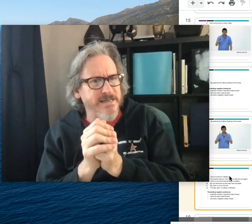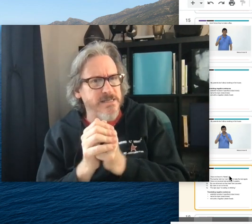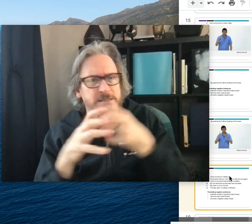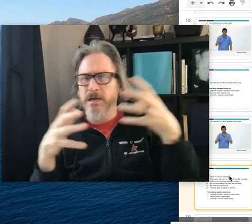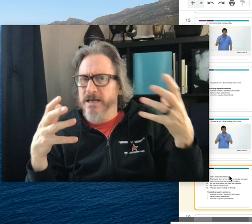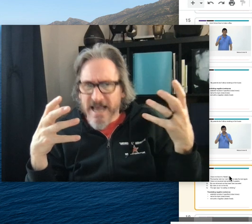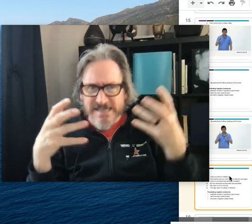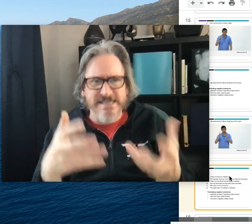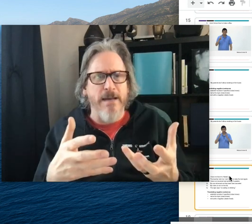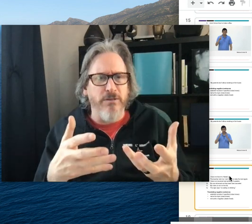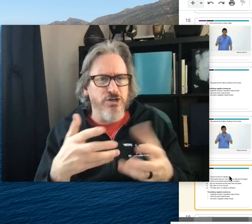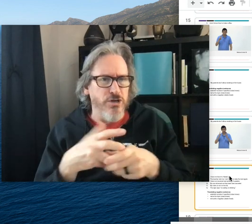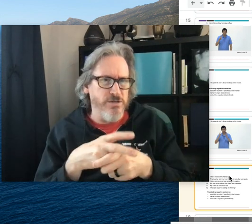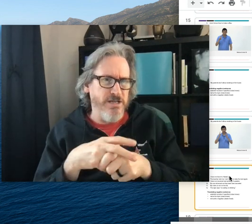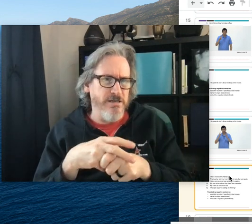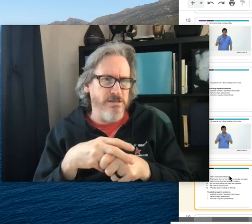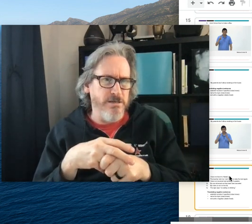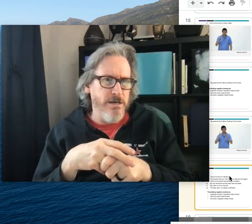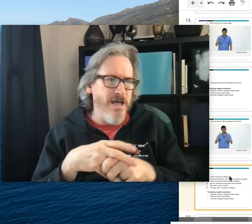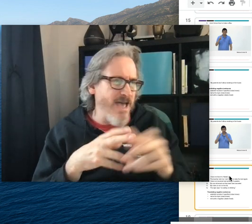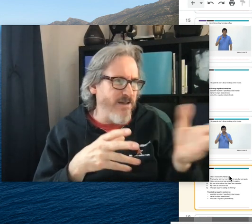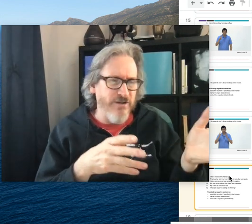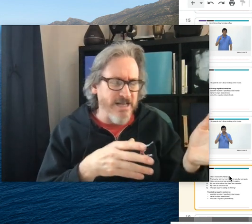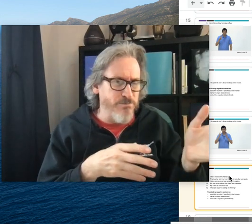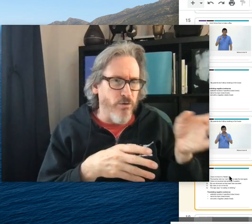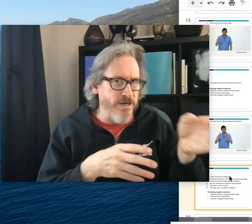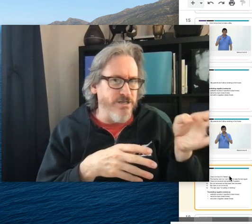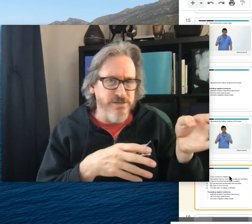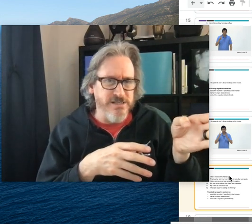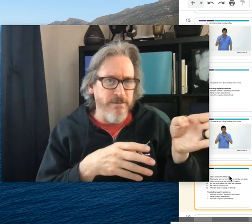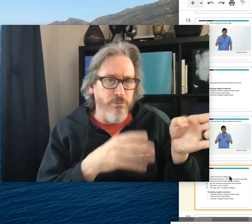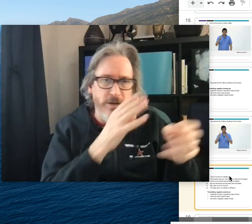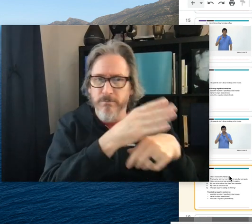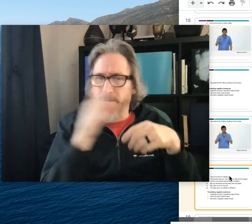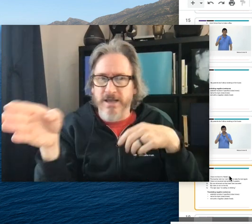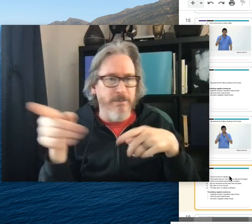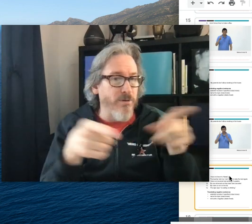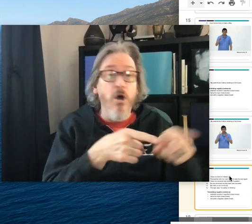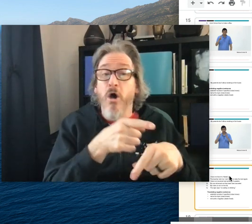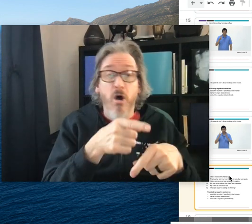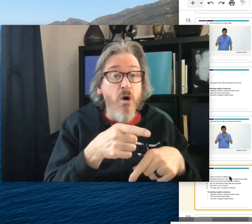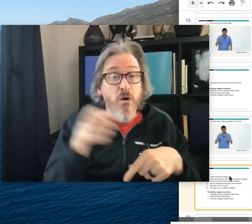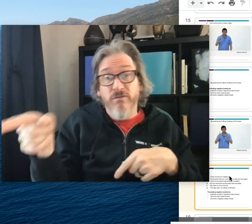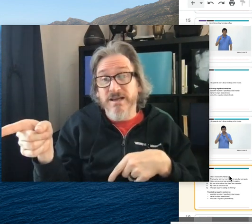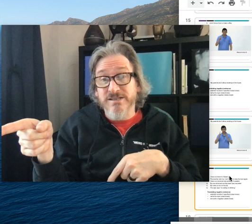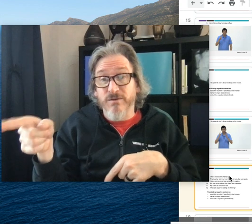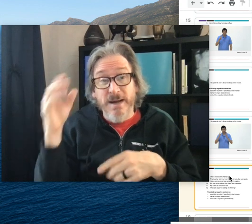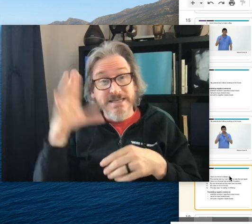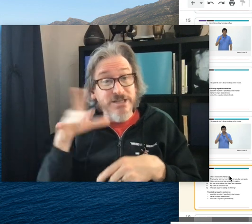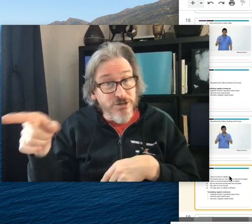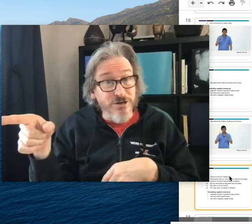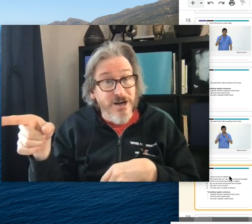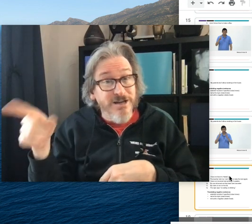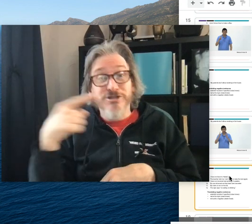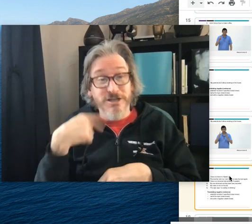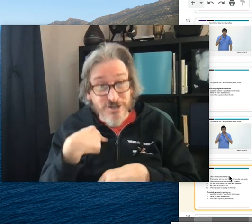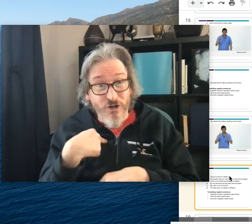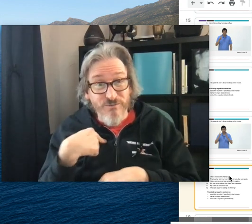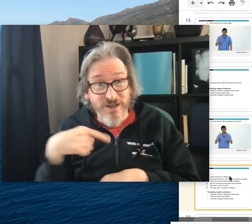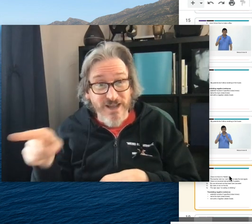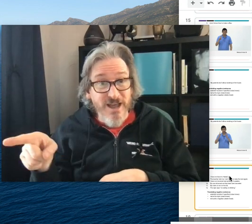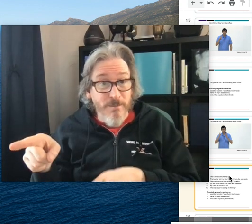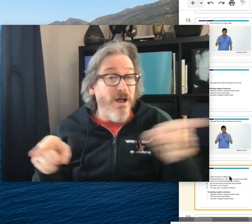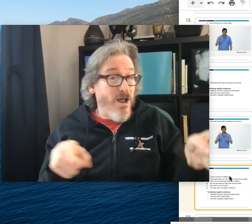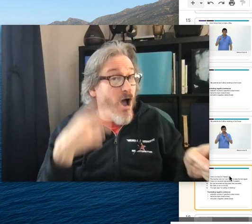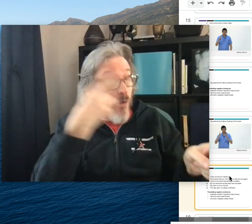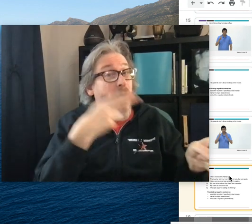example sentences, establish those things. And if it gets boring to use the same point, break it up with, so my teacher, she